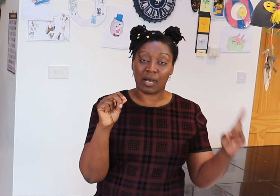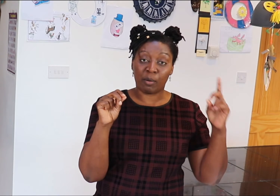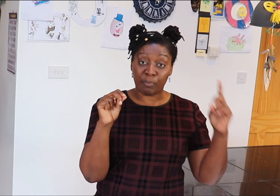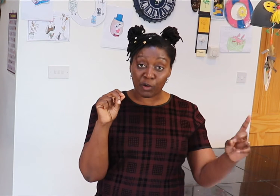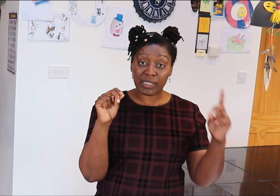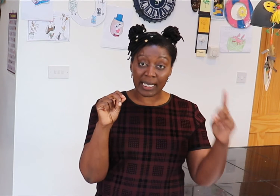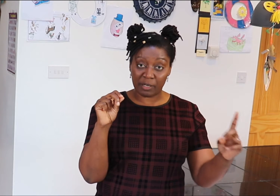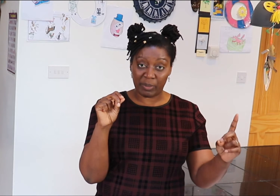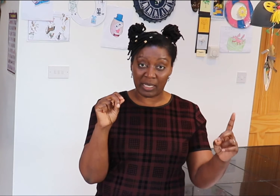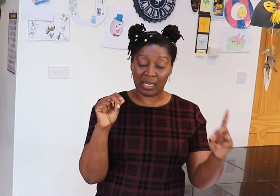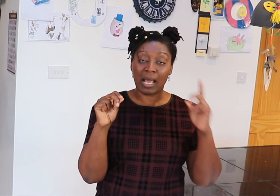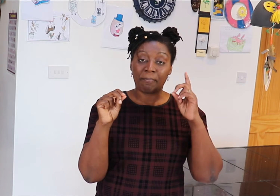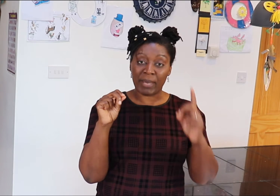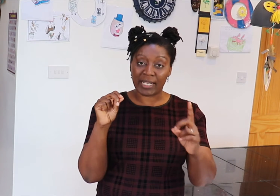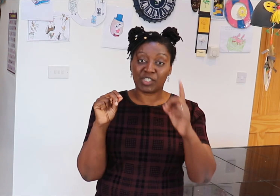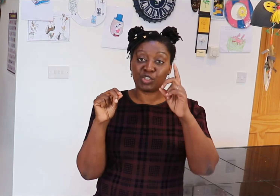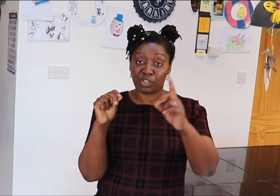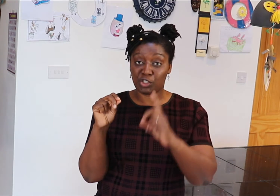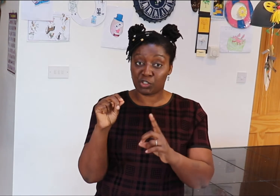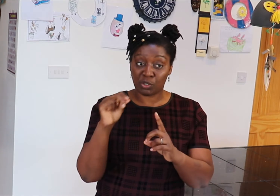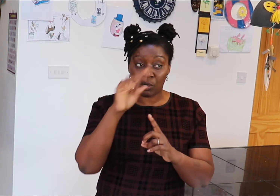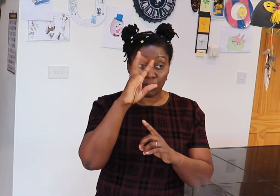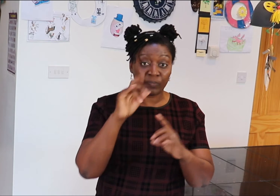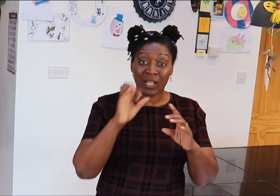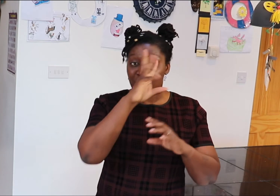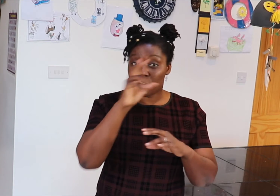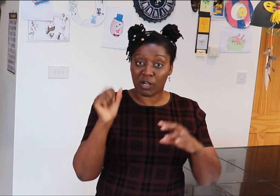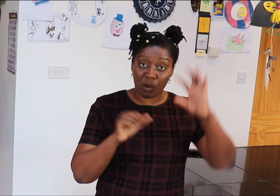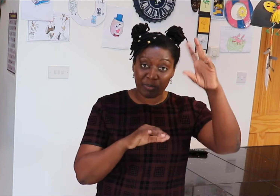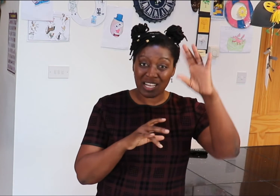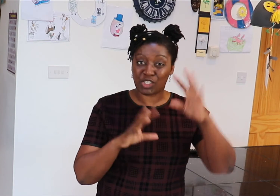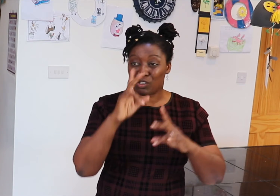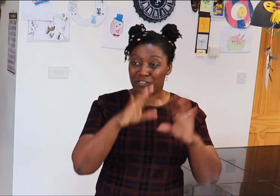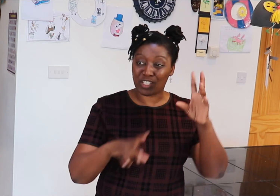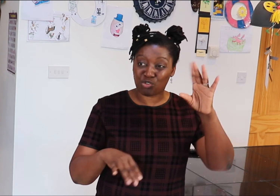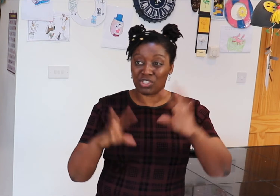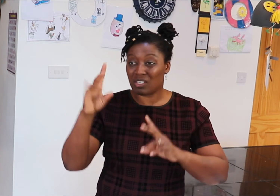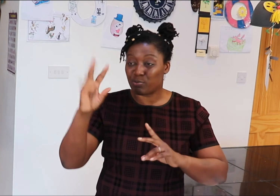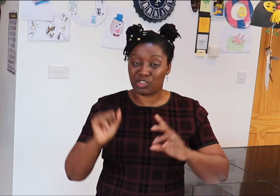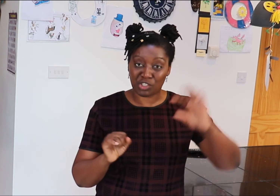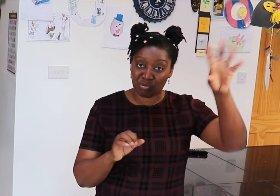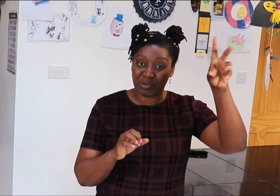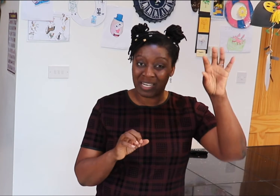A boy's inner being makes testosterone from a combination of estrogen, progesterone, and